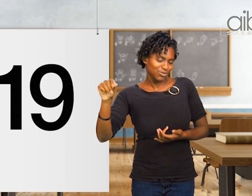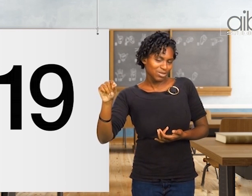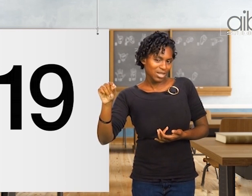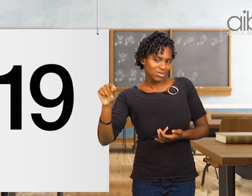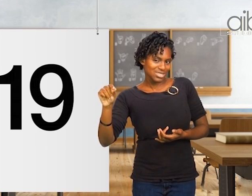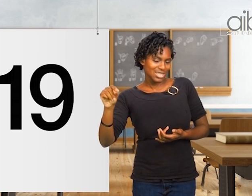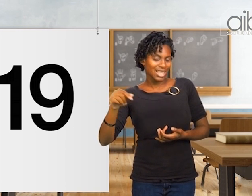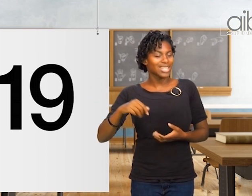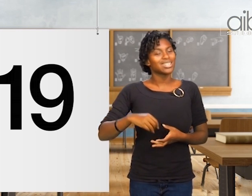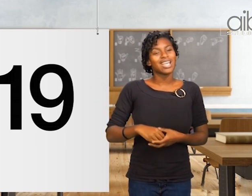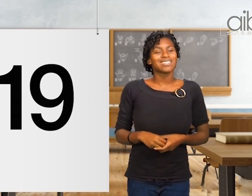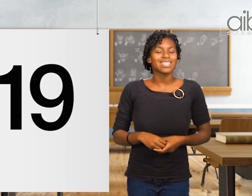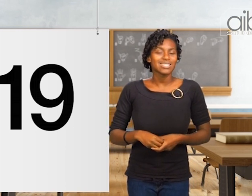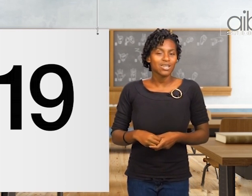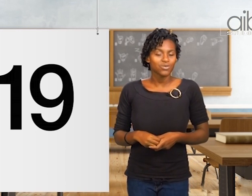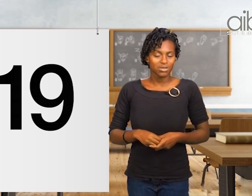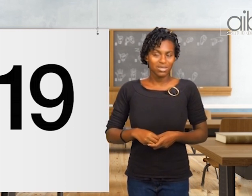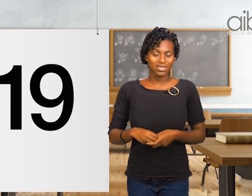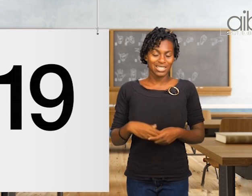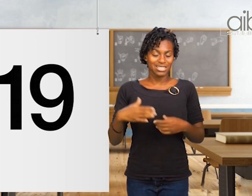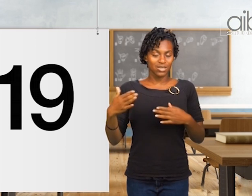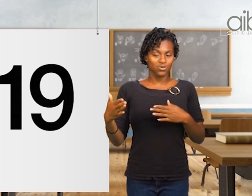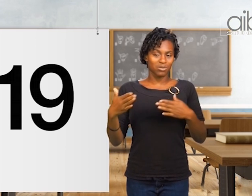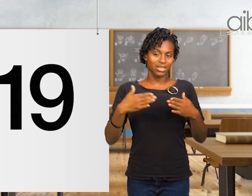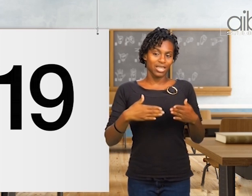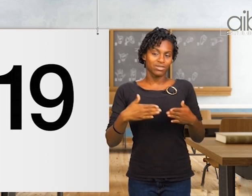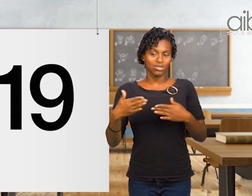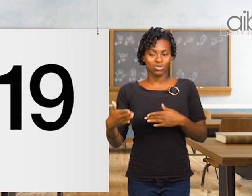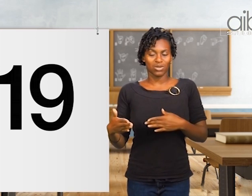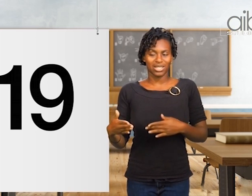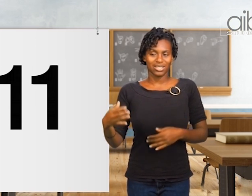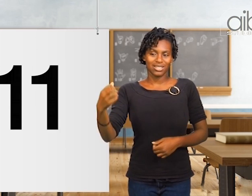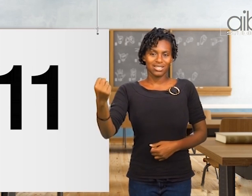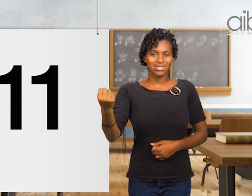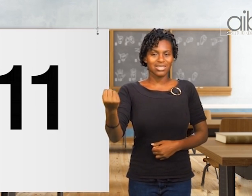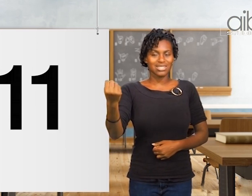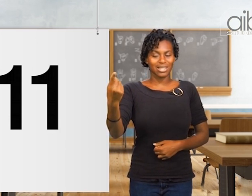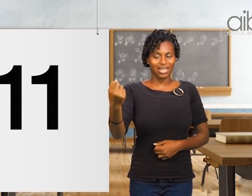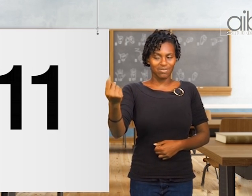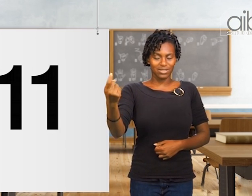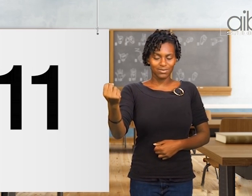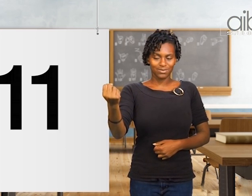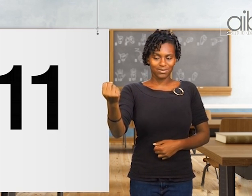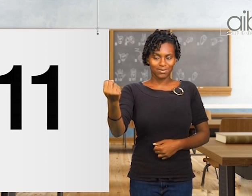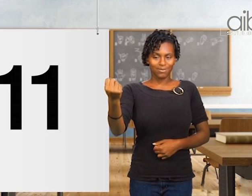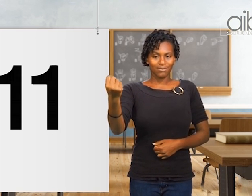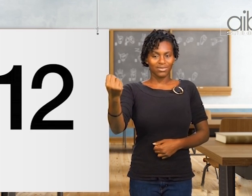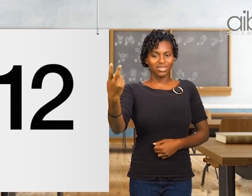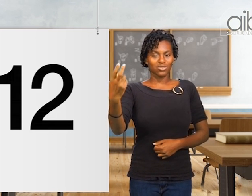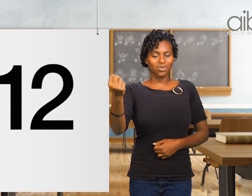flick my wrist like that. So let's go from 11 through 20. So this is 11,